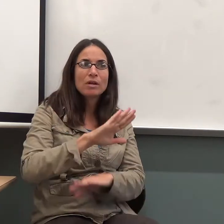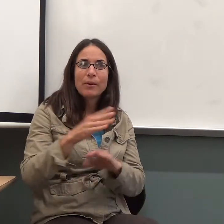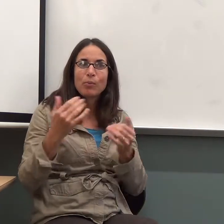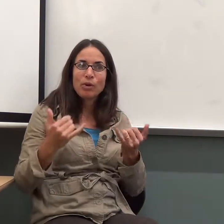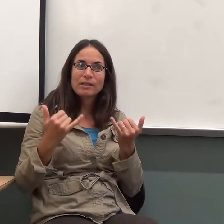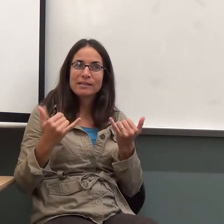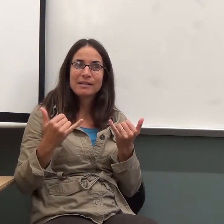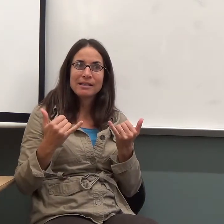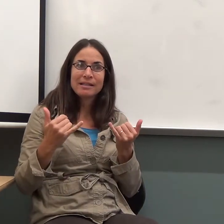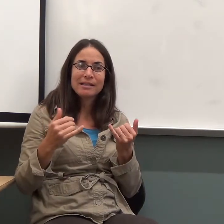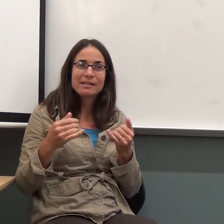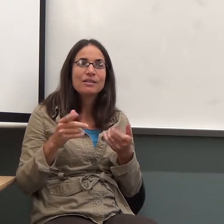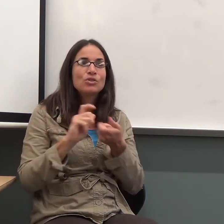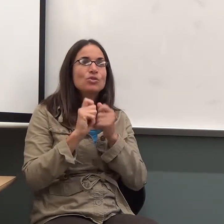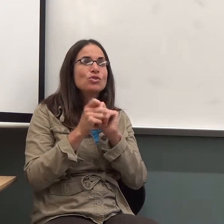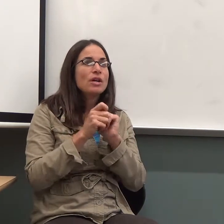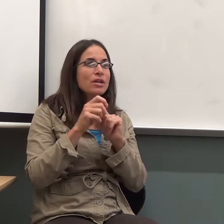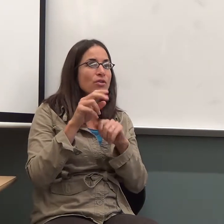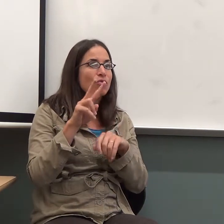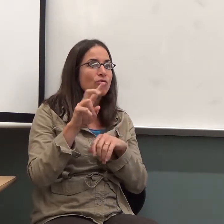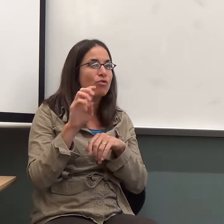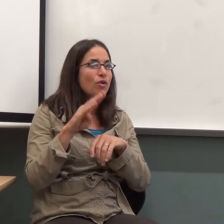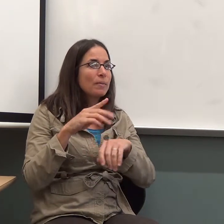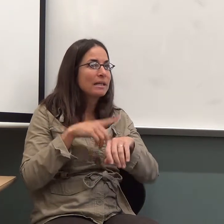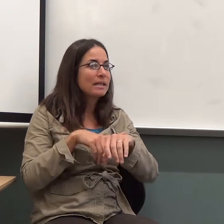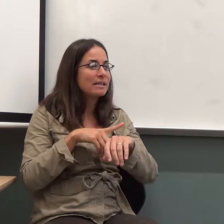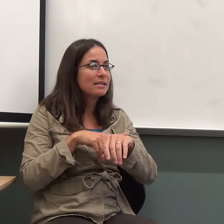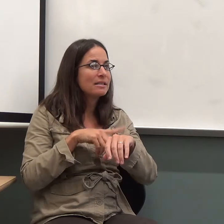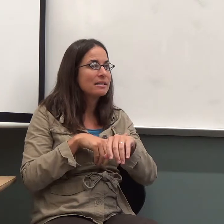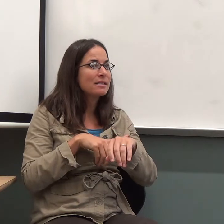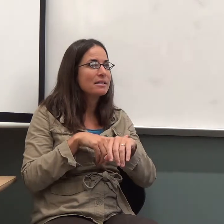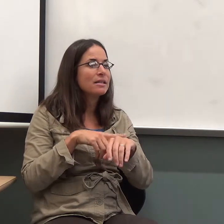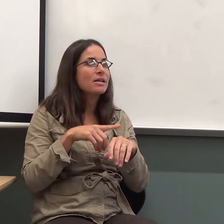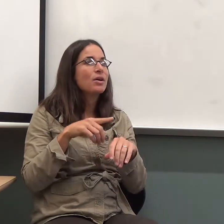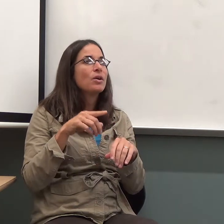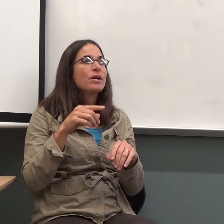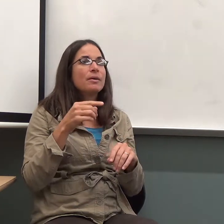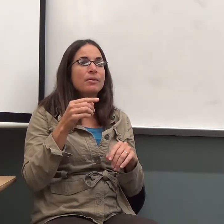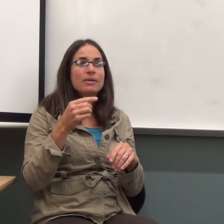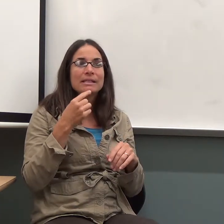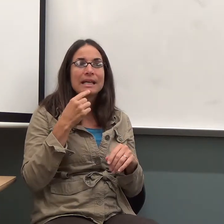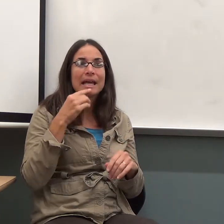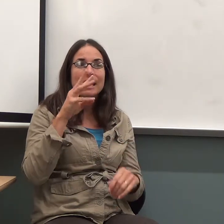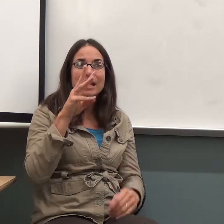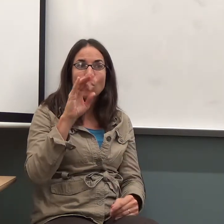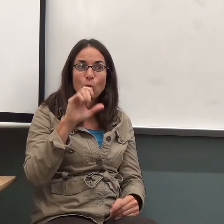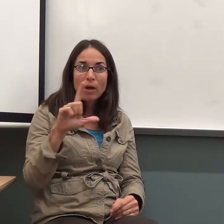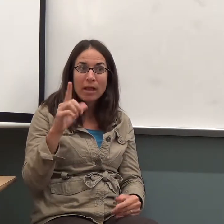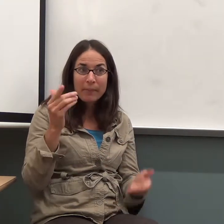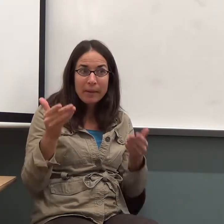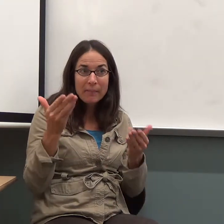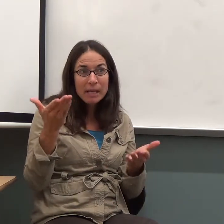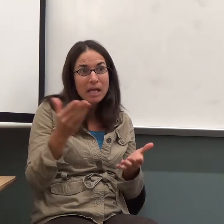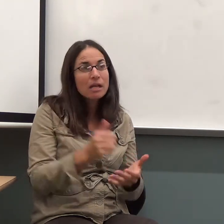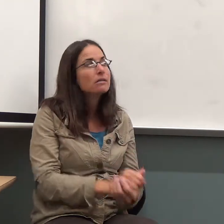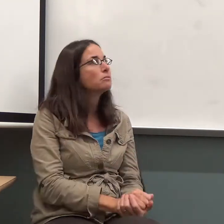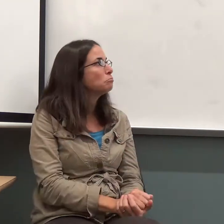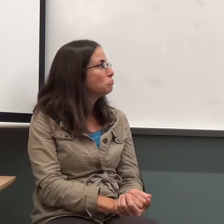future car. Will take you from without touching your driving wheel. Okay, first of all, let me back up just a little bit more. Word